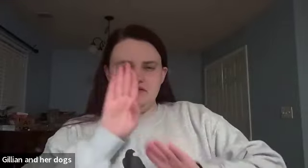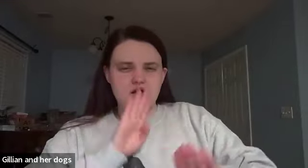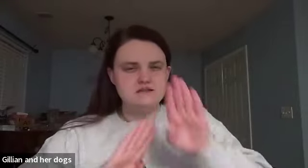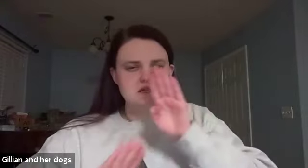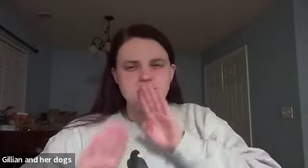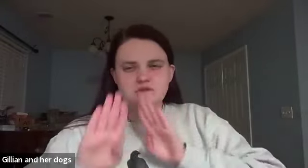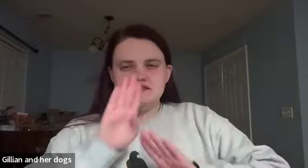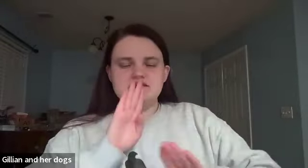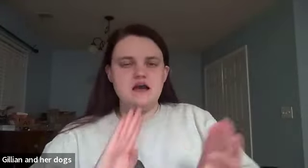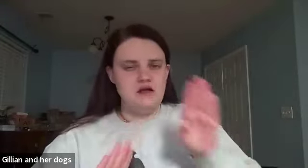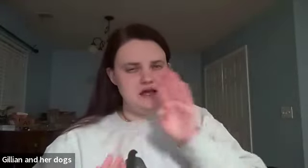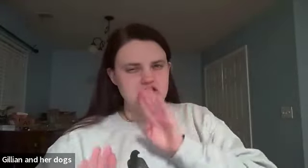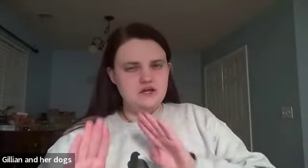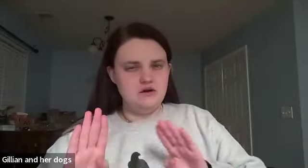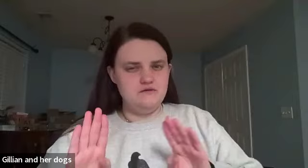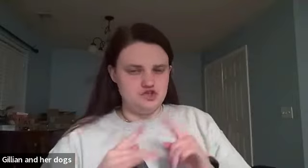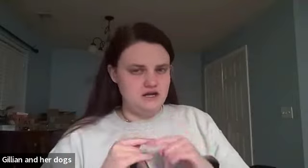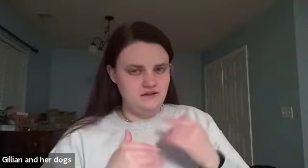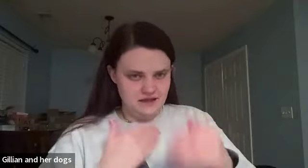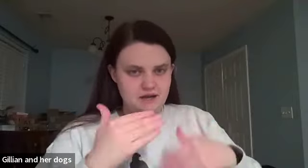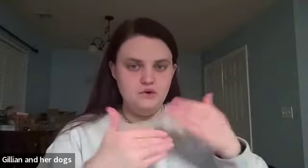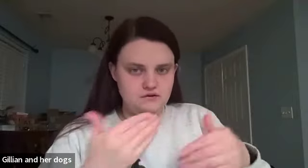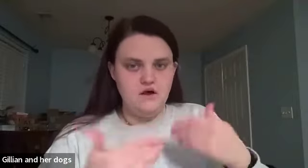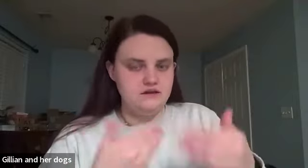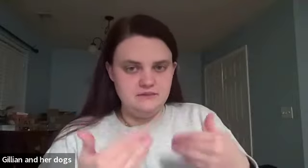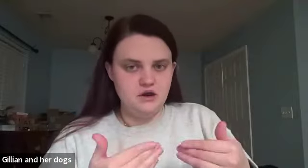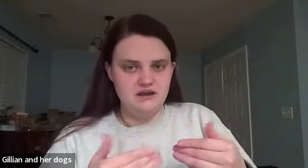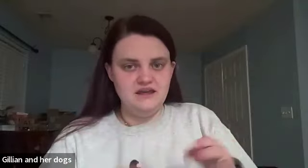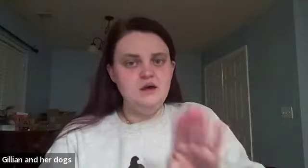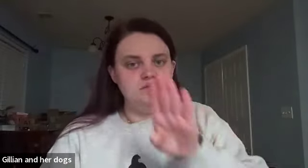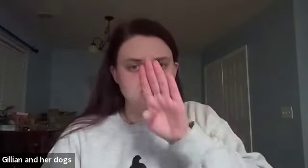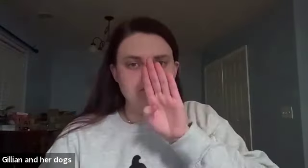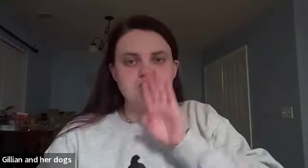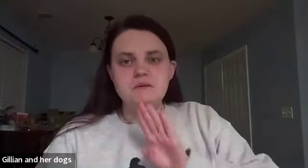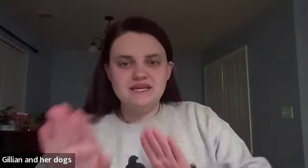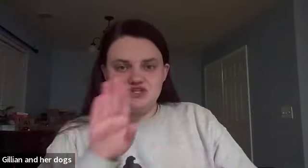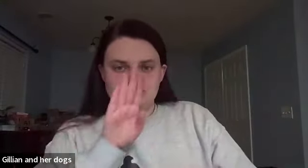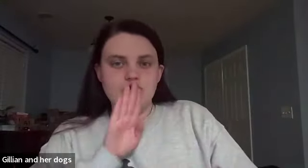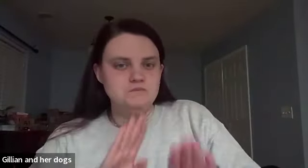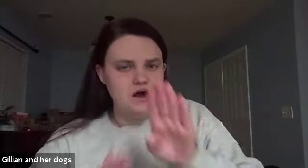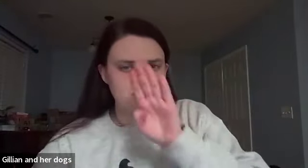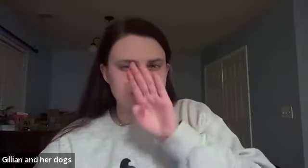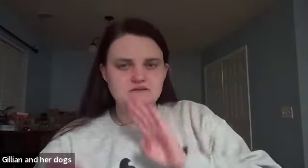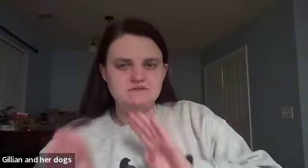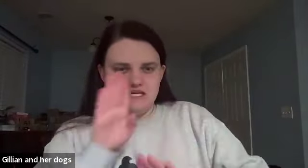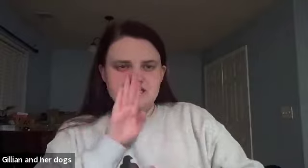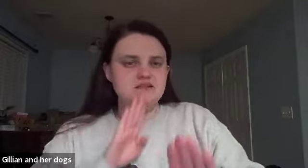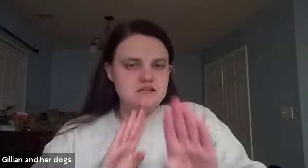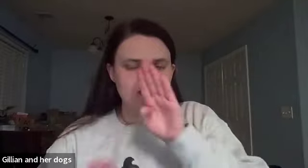like the concept with this is that like, you know, if you're trying to like kind of move along, keep going, but you keep bumping into roadblocks, basically.